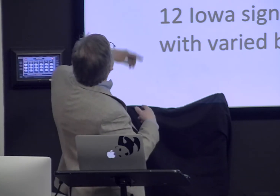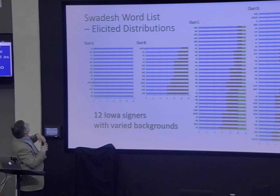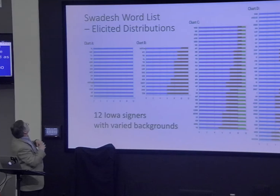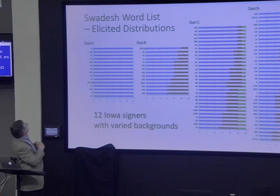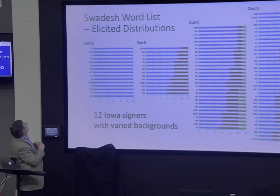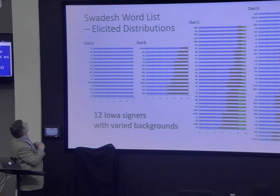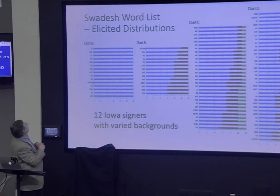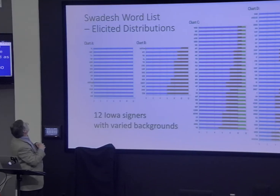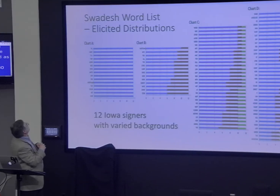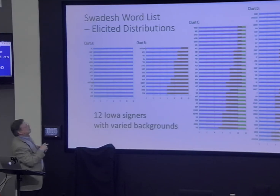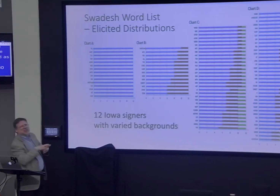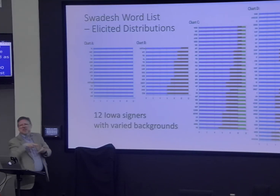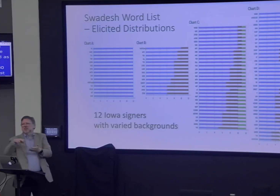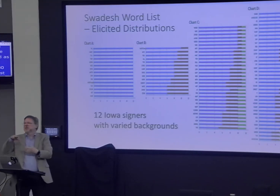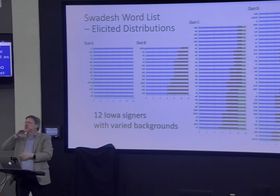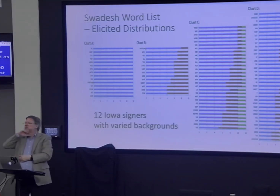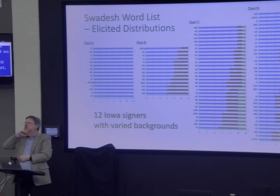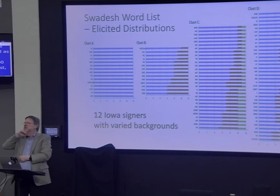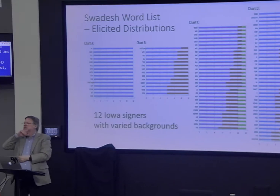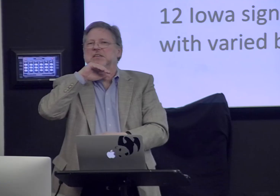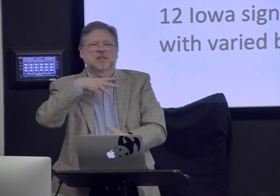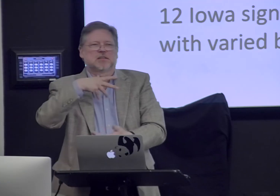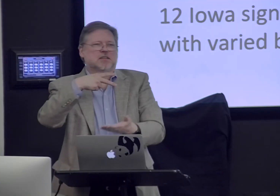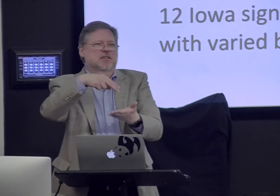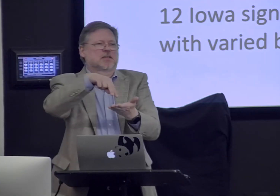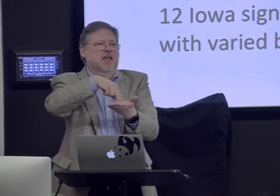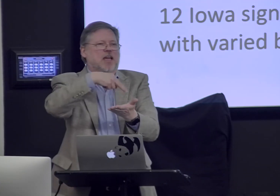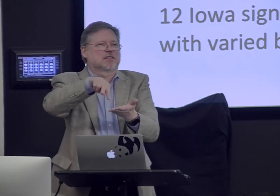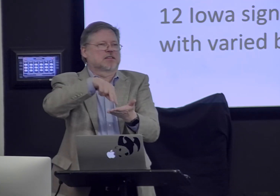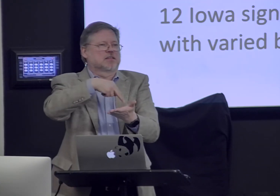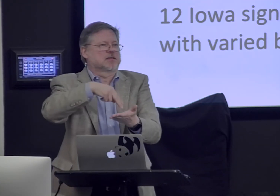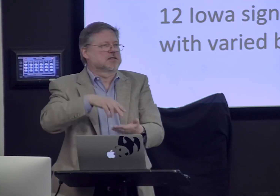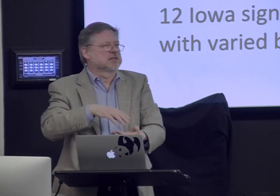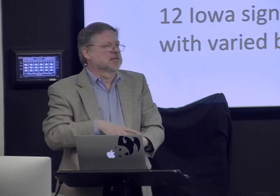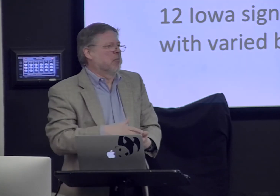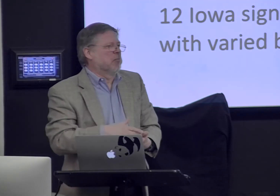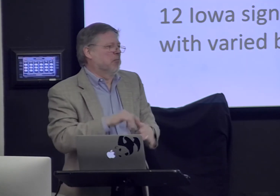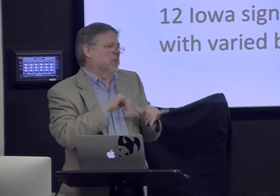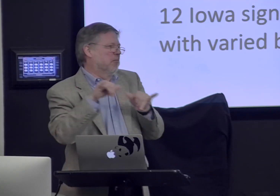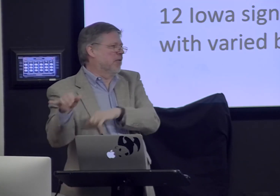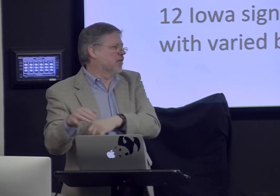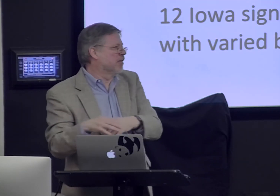only one item where everybody, all 12 people, signed the same thing.